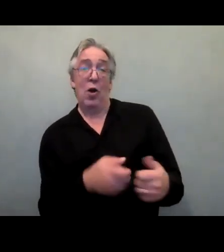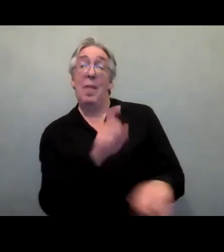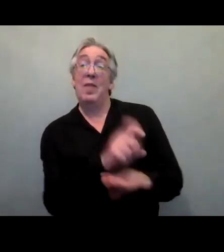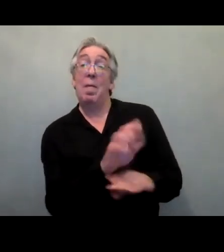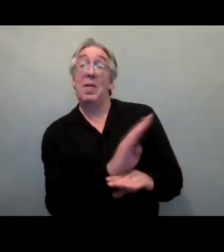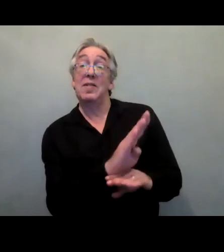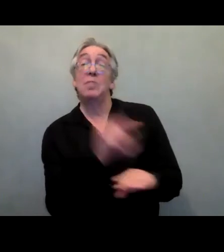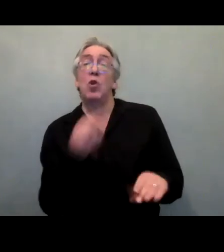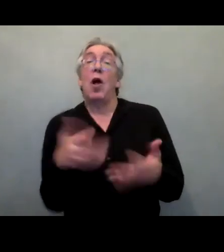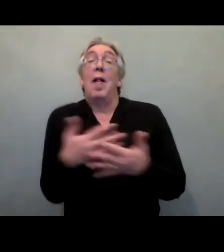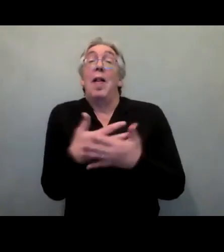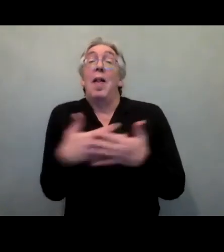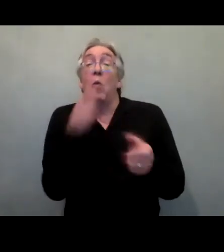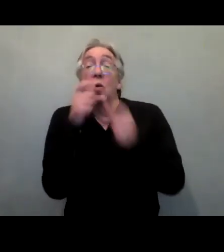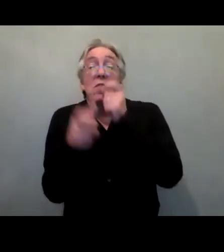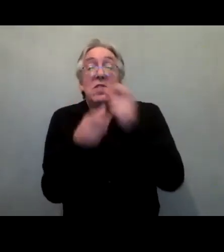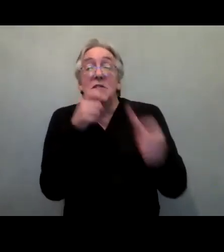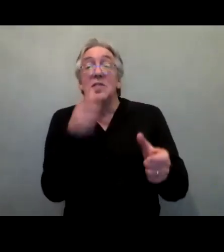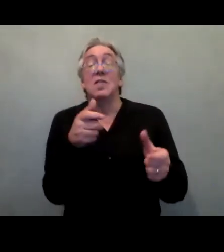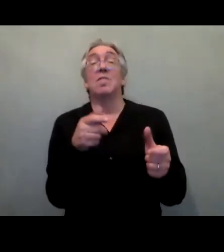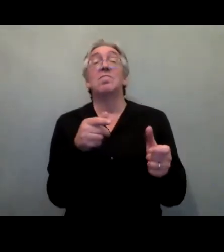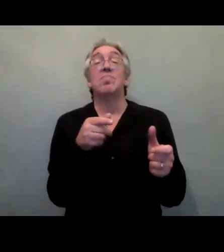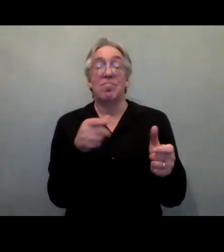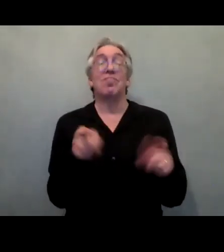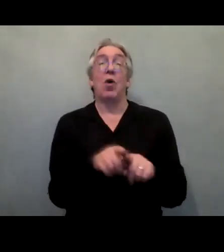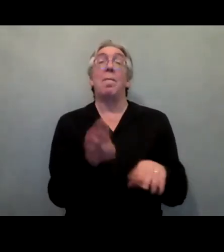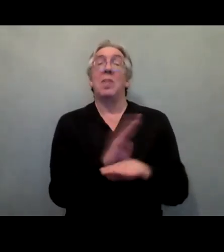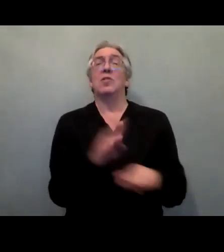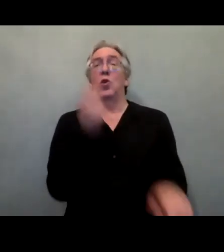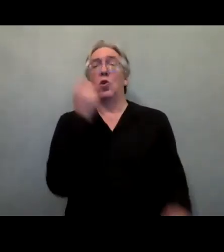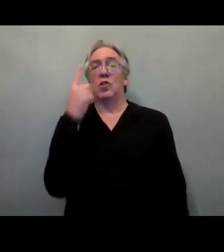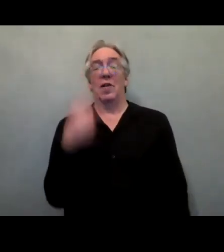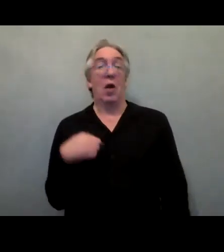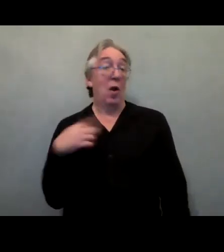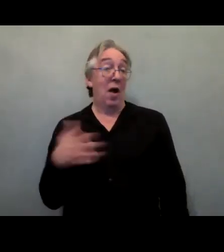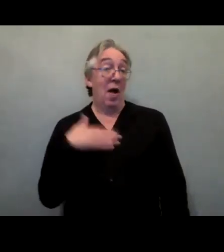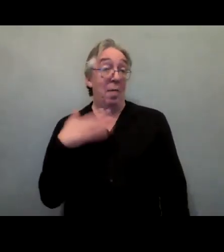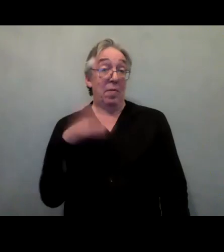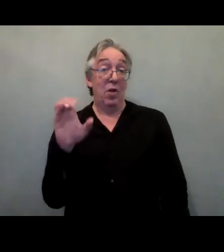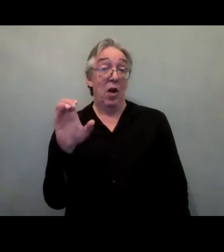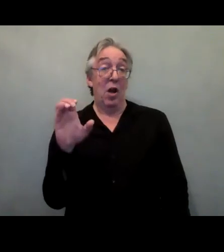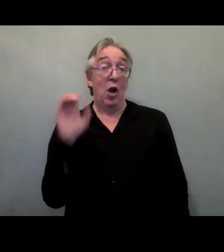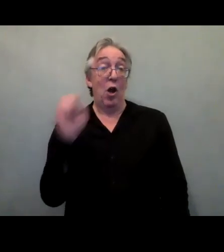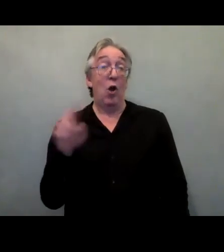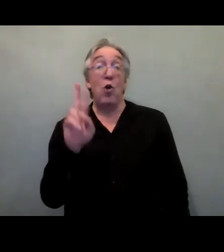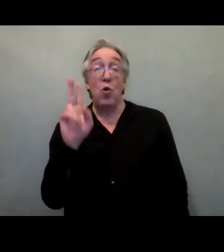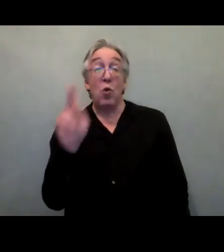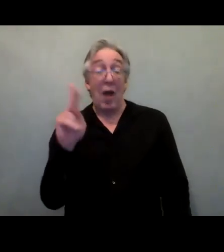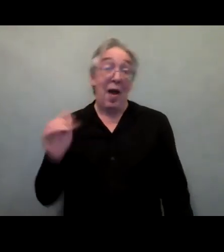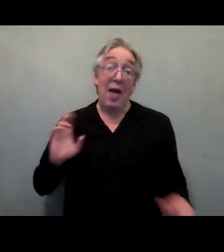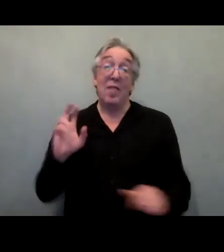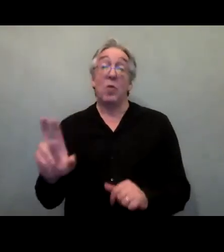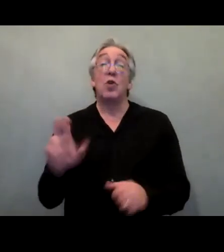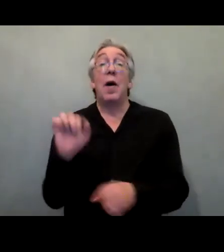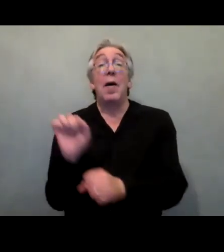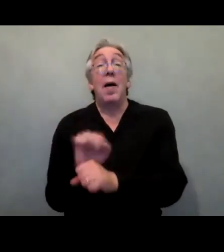understands as valued service users. It was brilliant to see FCDO investing in the employer toolkit, which